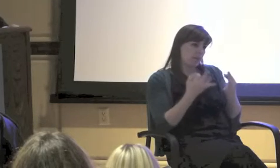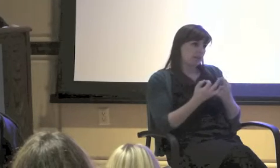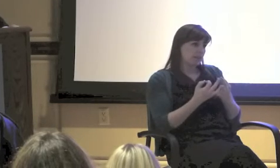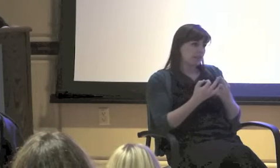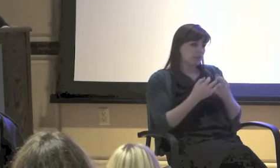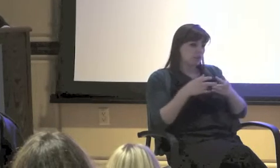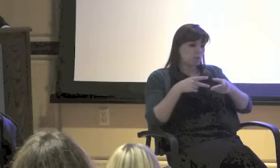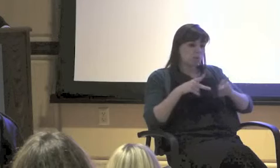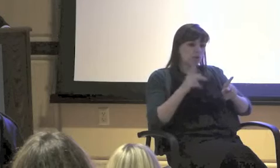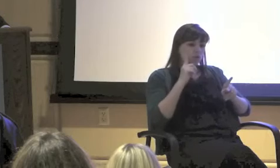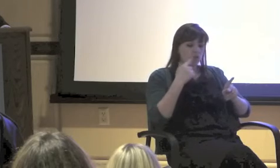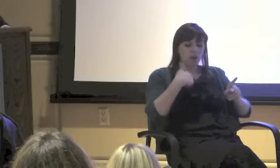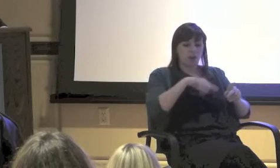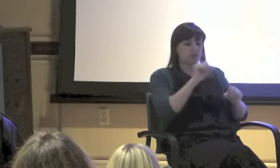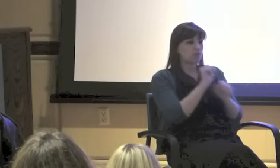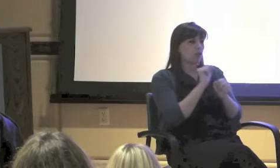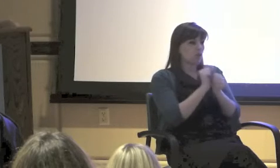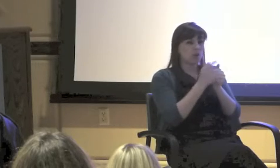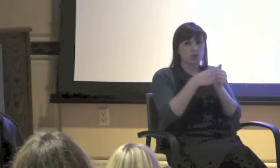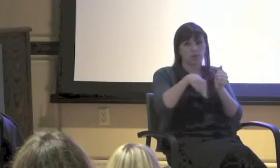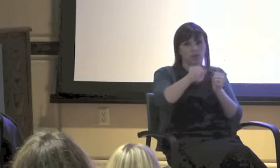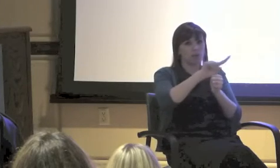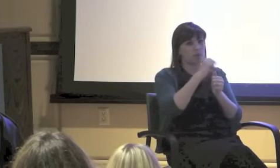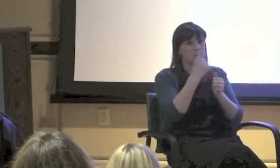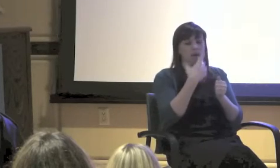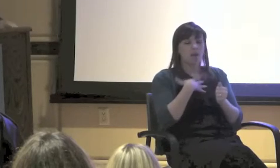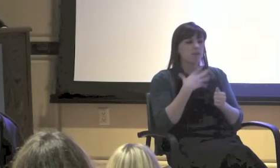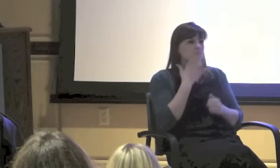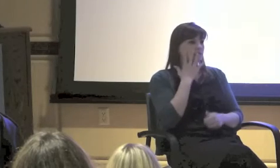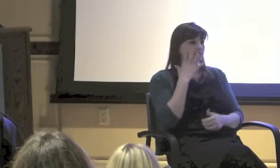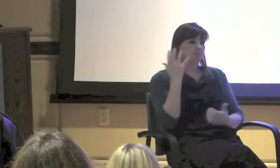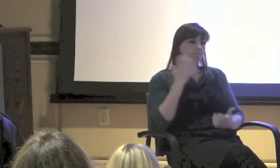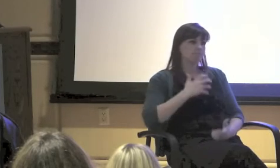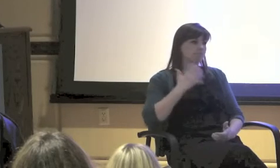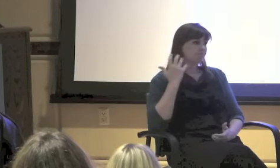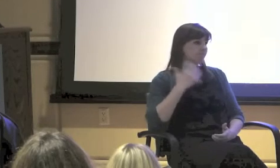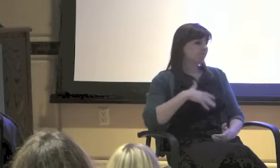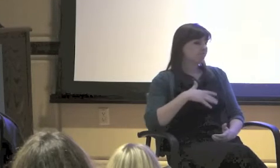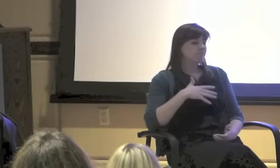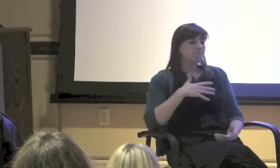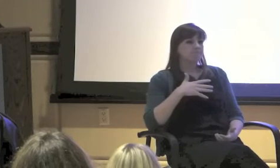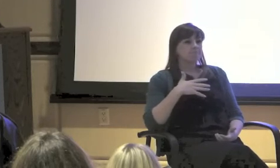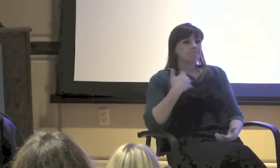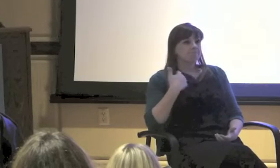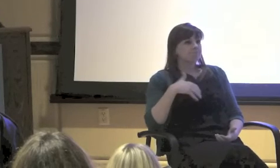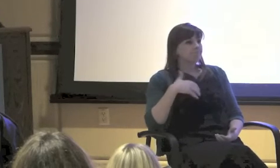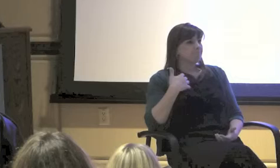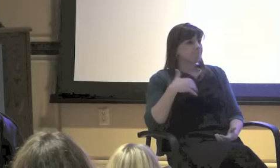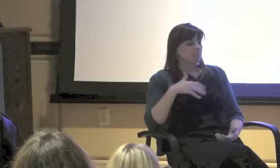a privilege for us to work with you. I'm always in awe of